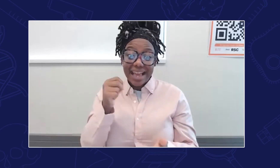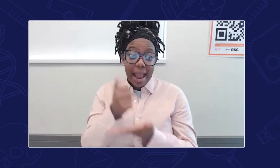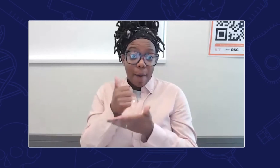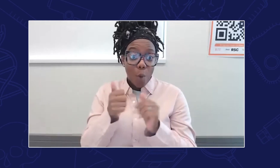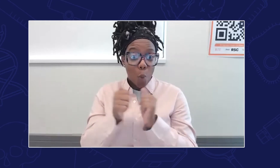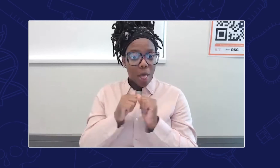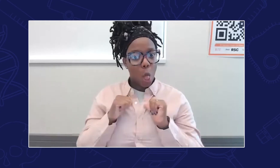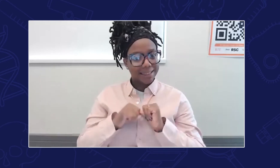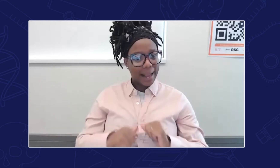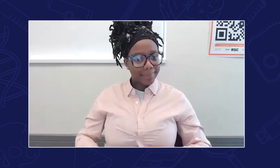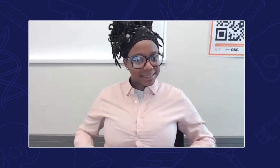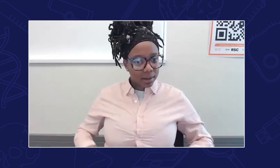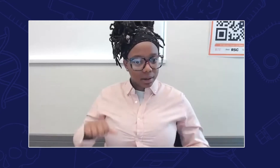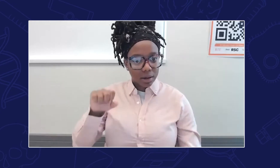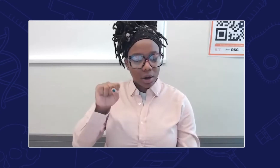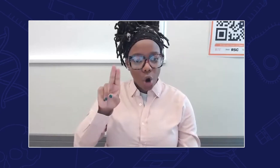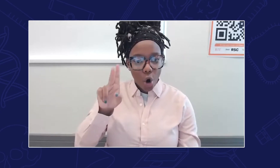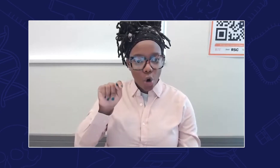I even assisted with autopsies.